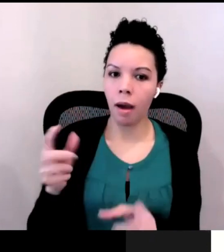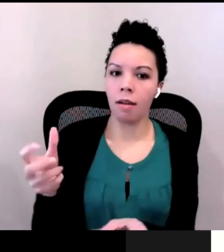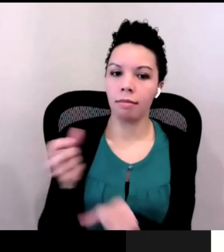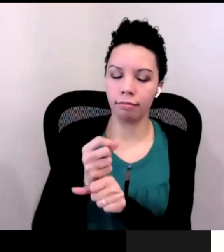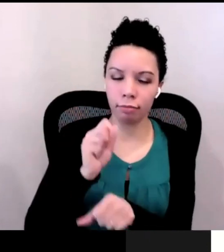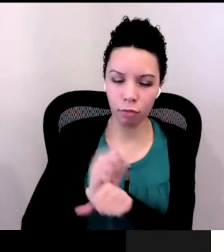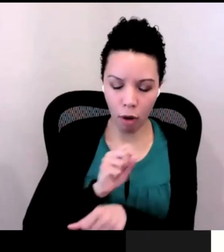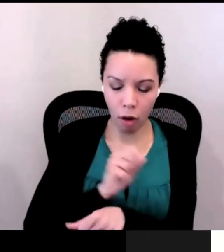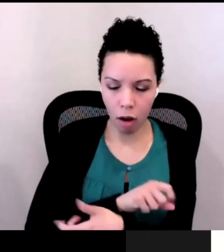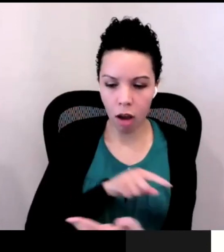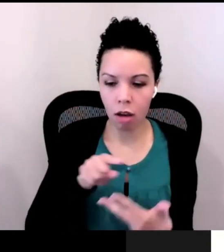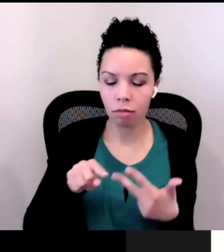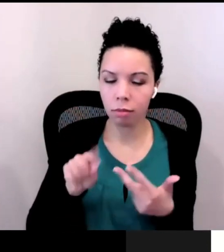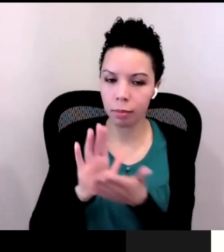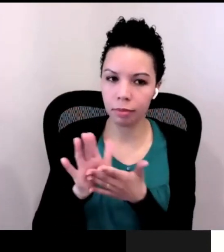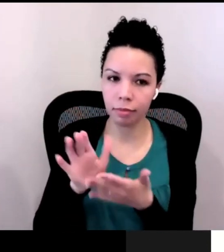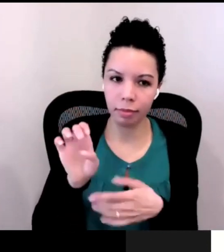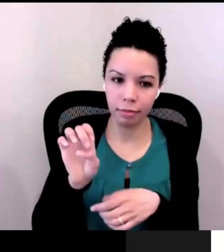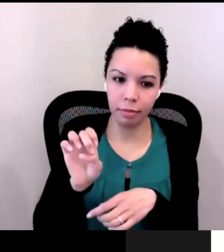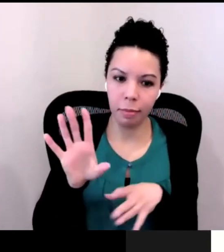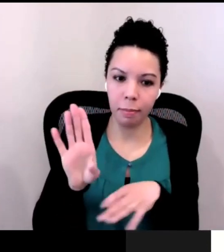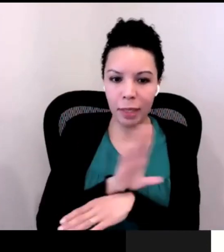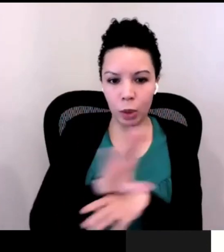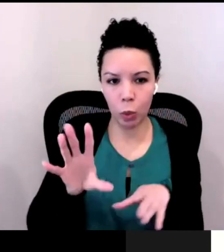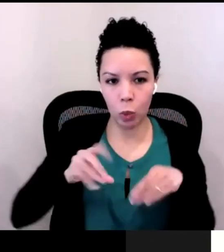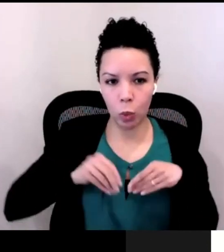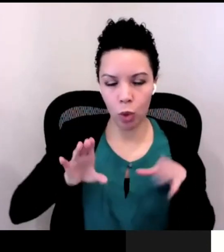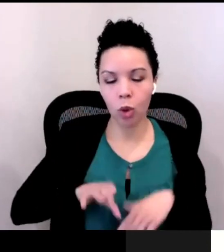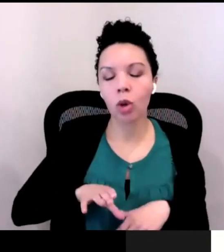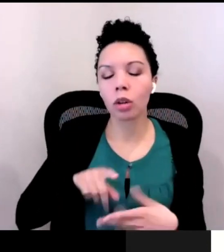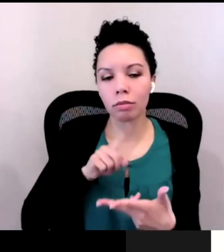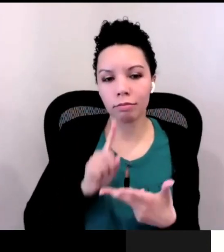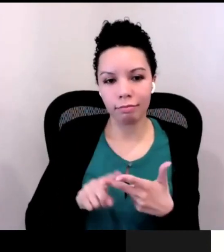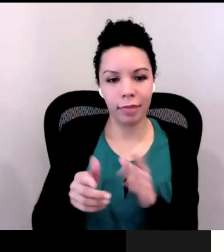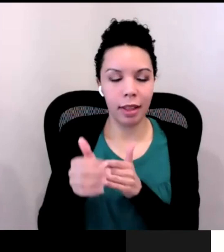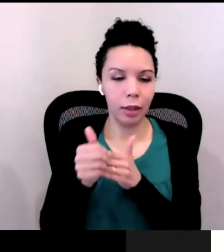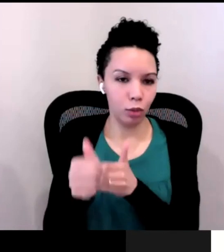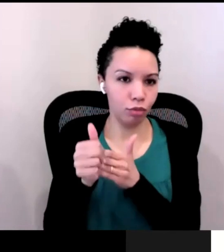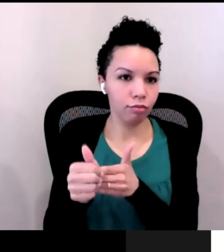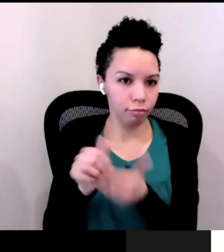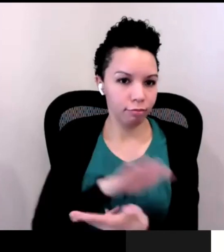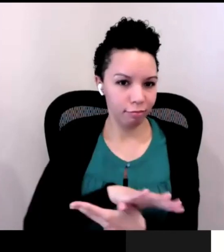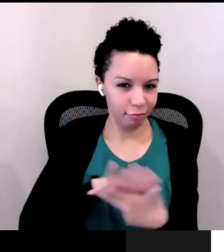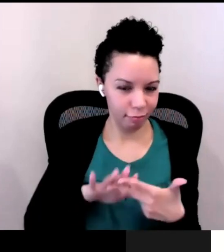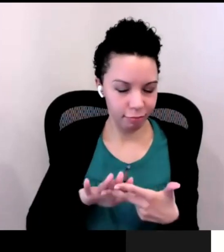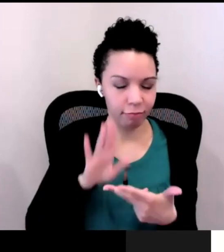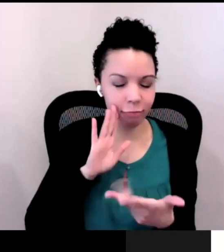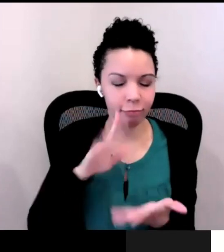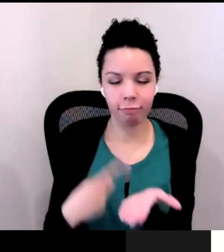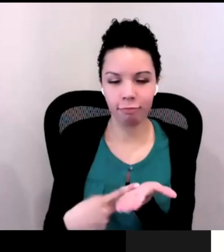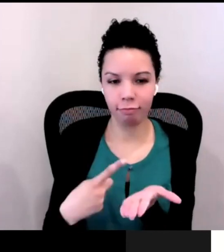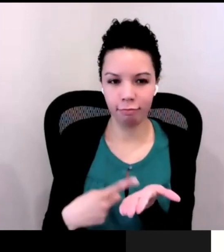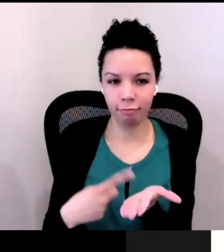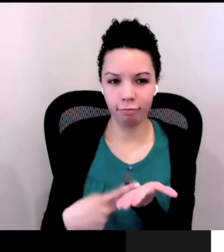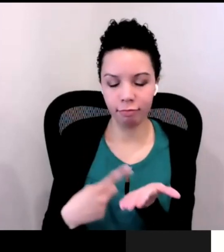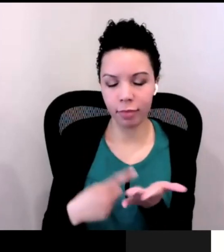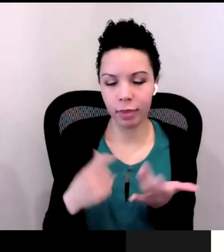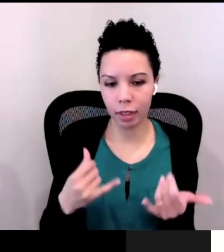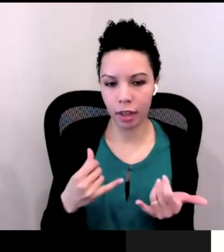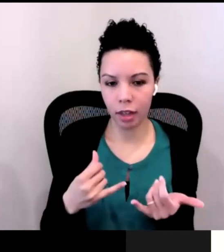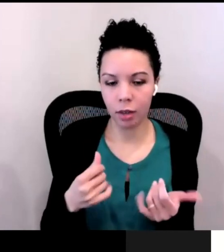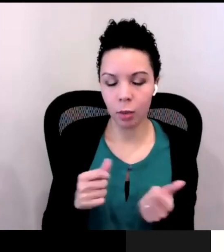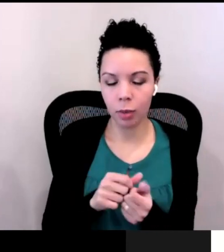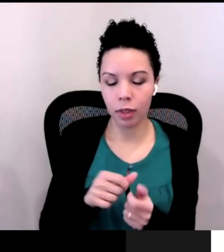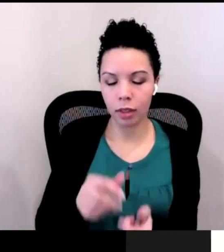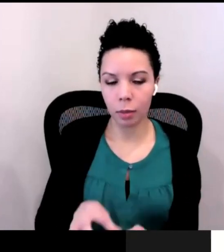entrepreneurship, and leadership. And we're going to be drawing from those techniques today for our conversation with our special guest. Let's see, we